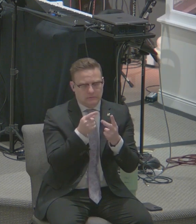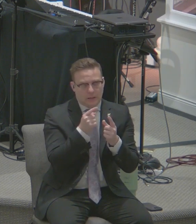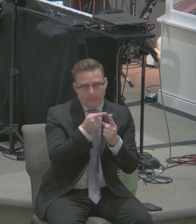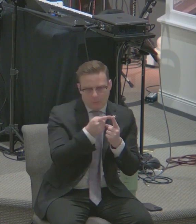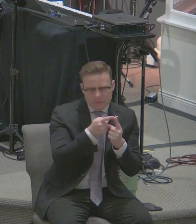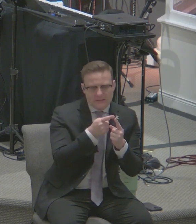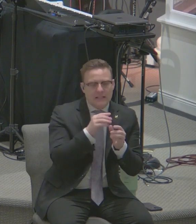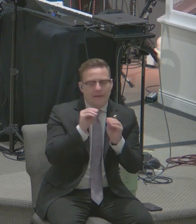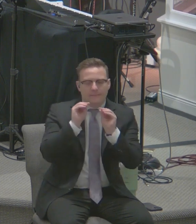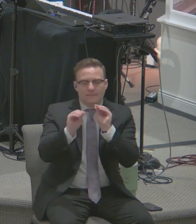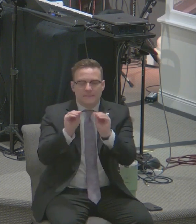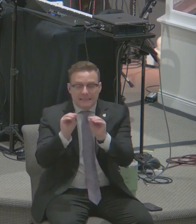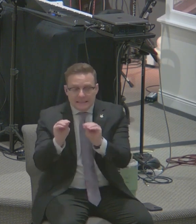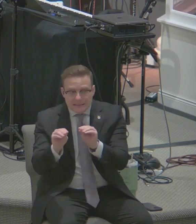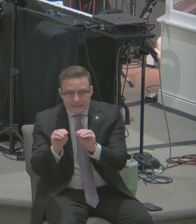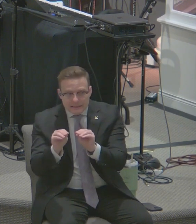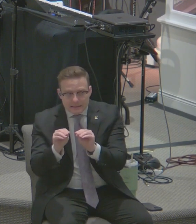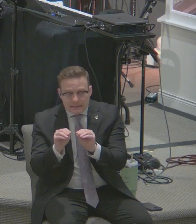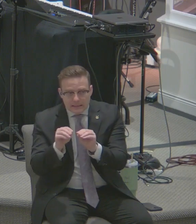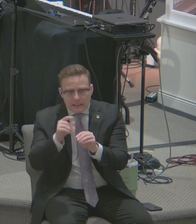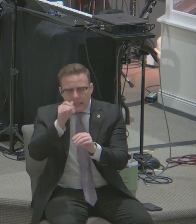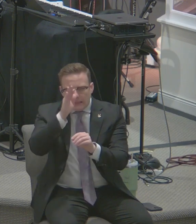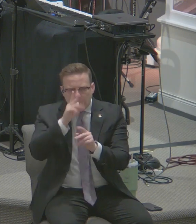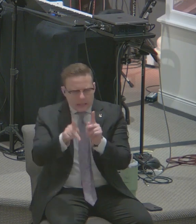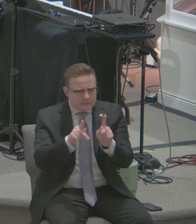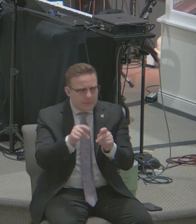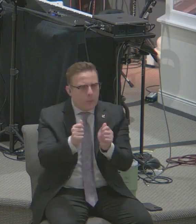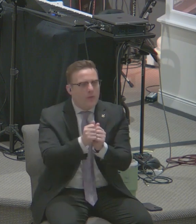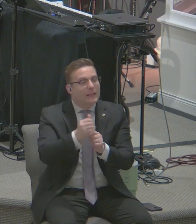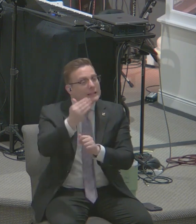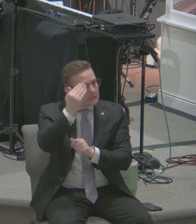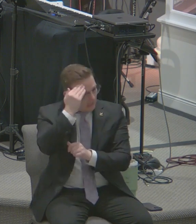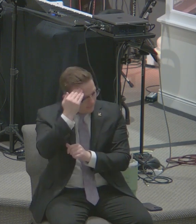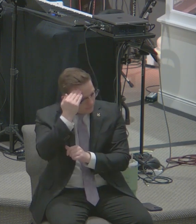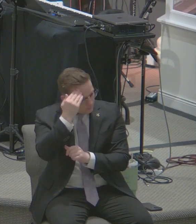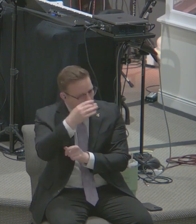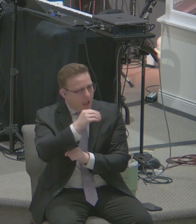God with knowledge and with understanding.